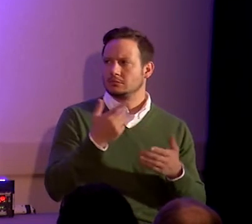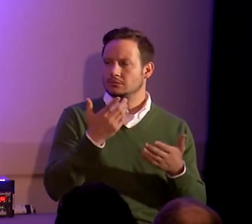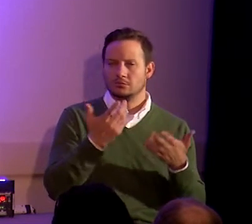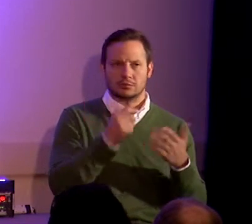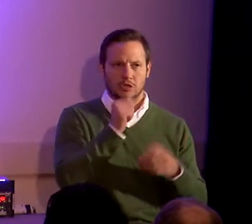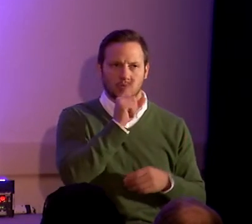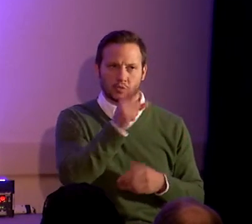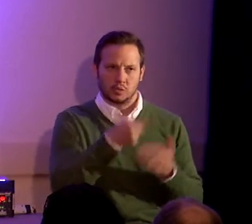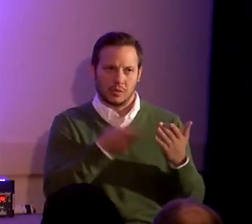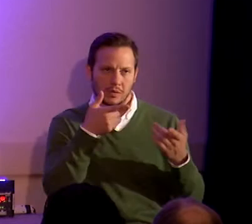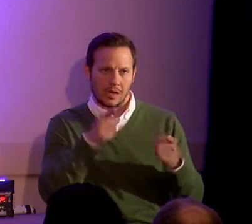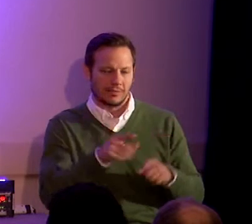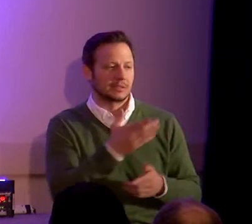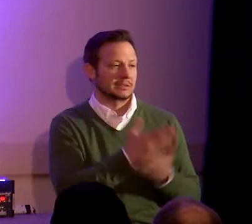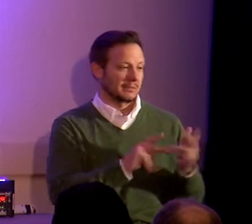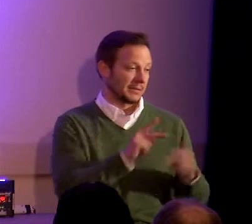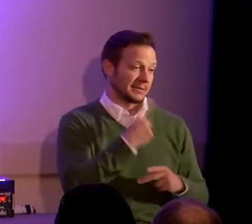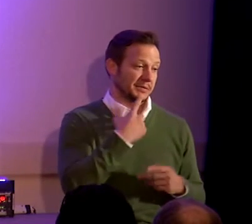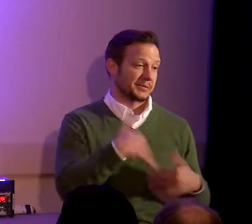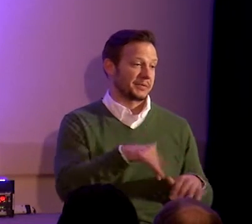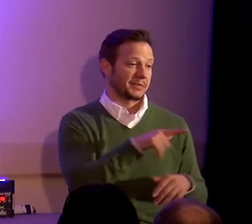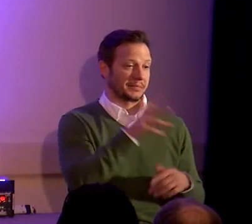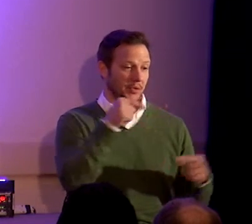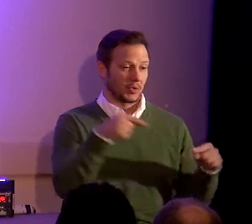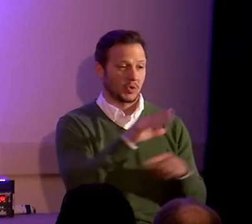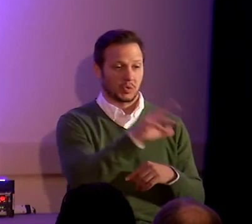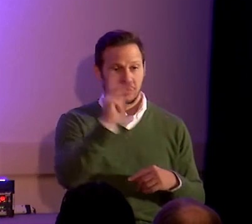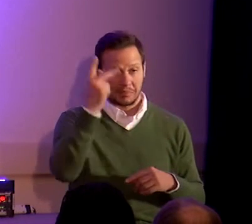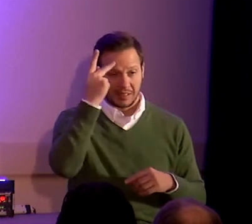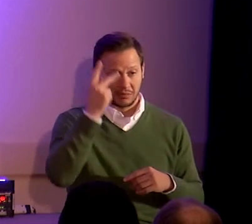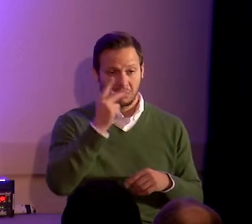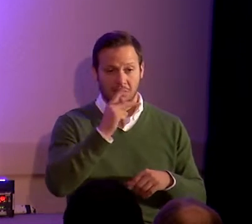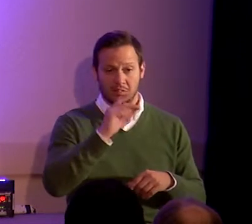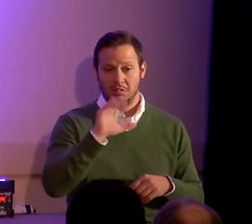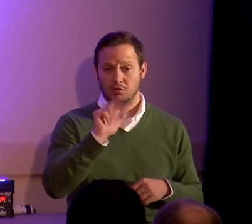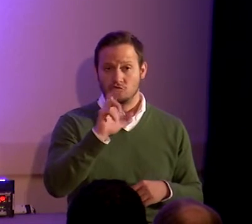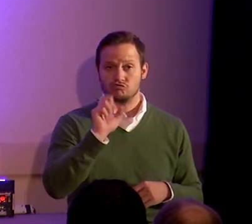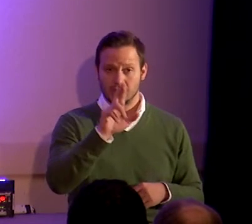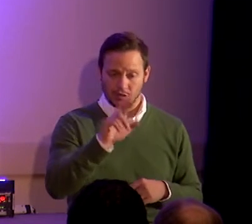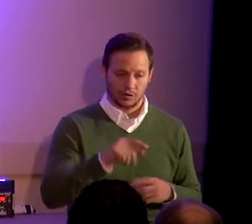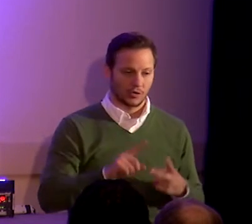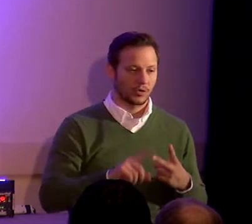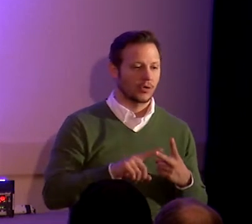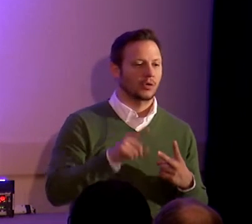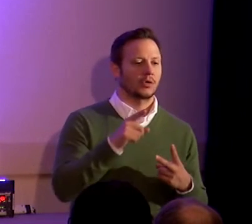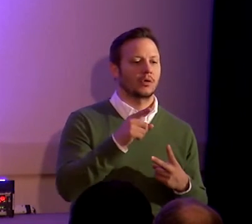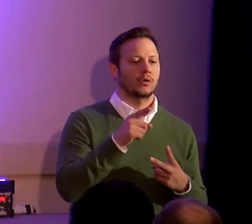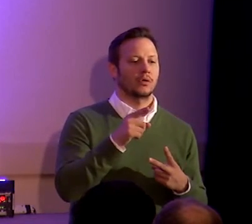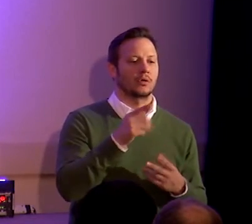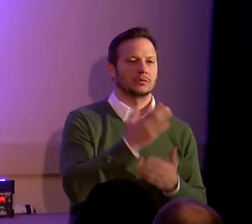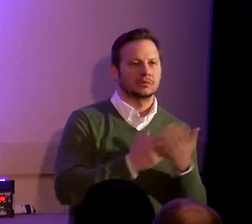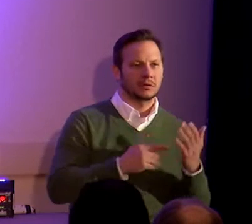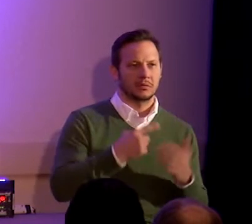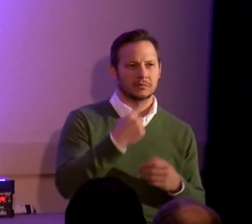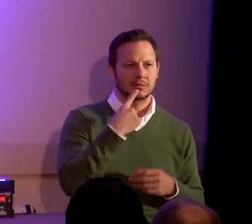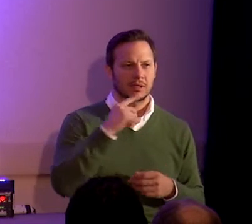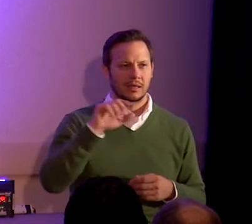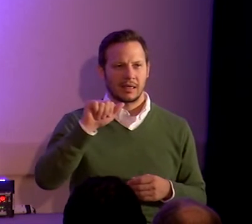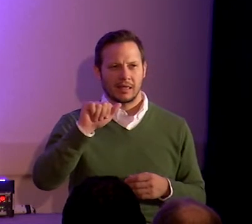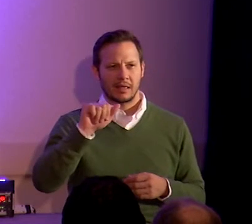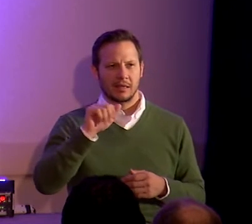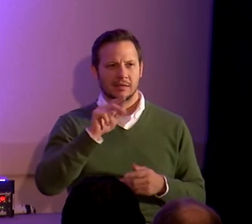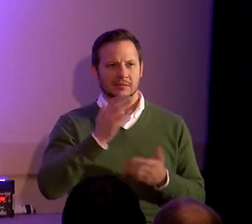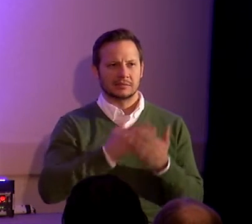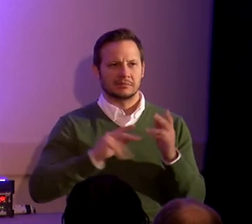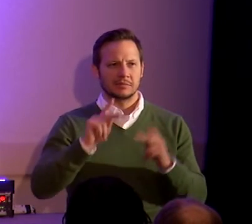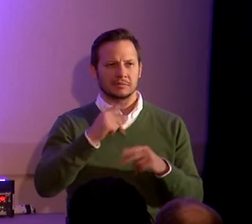colleagues warned me about the potential devastating political fallout. I was told there'd be polls demonstrating that atheists were less trusted than rapists.